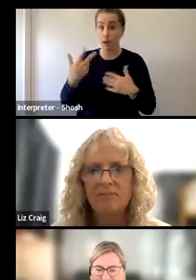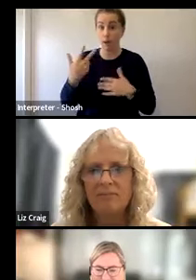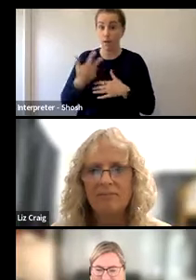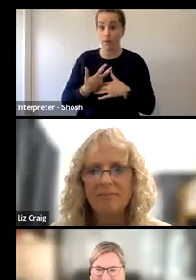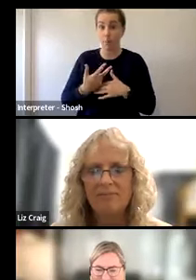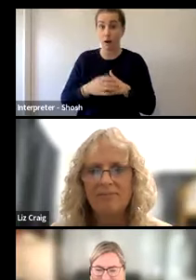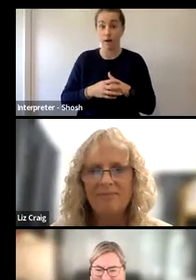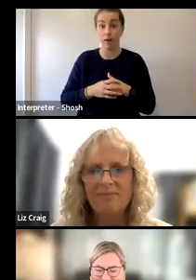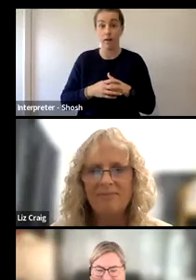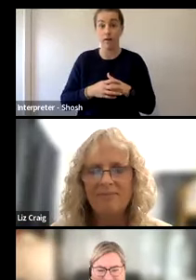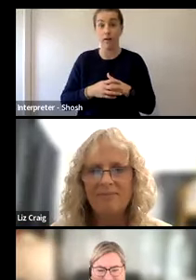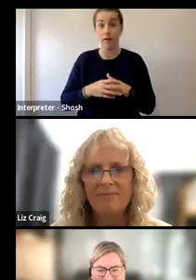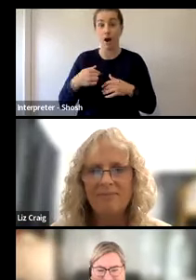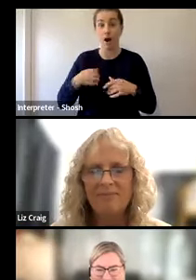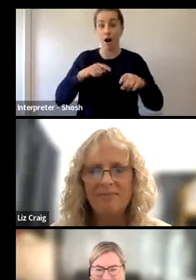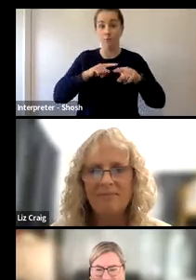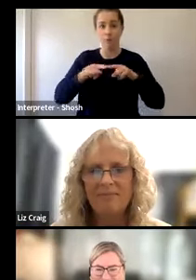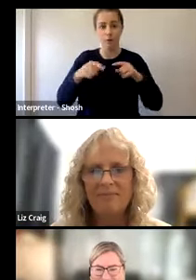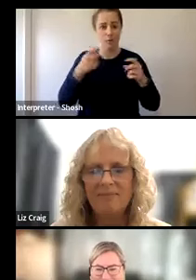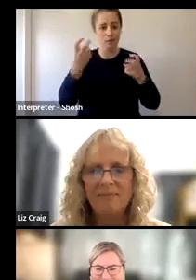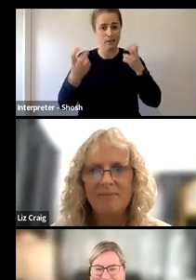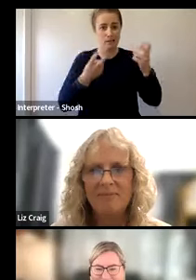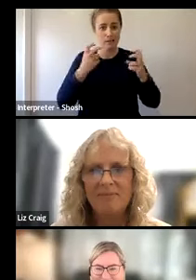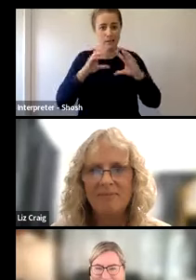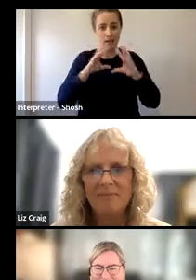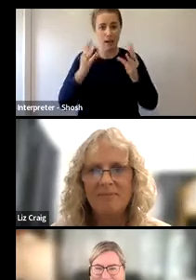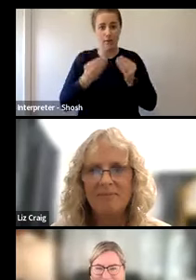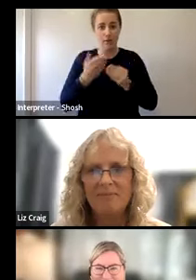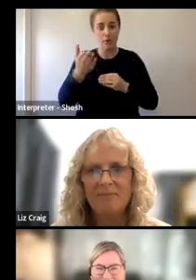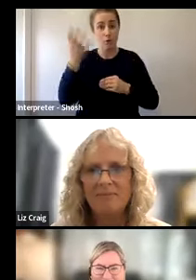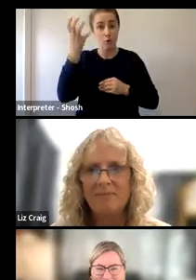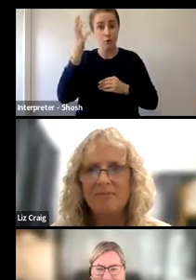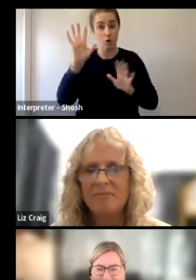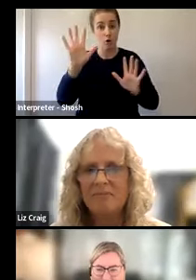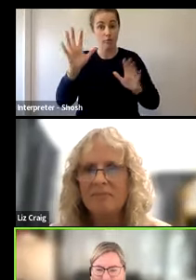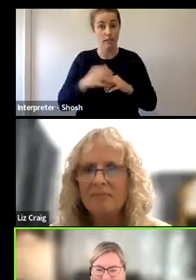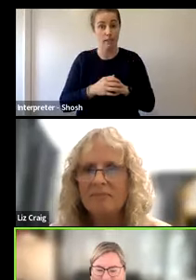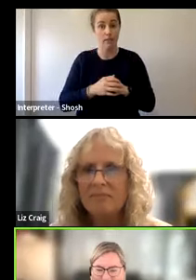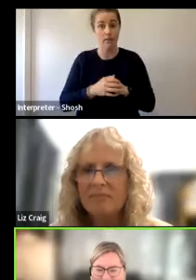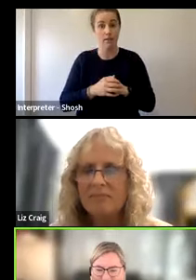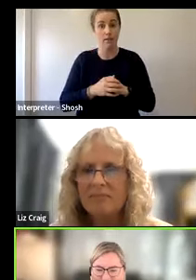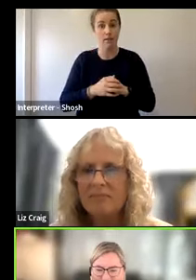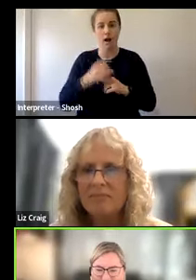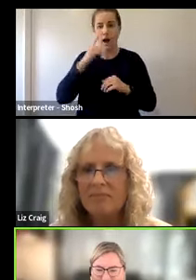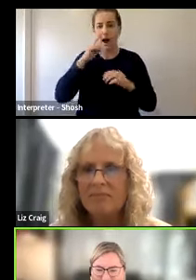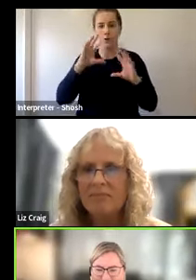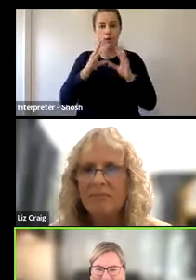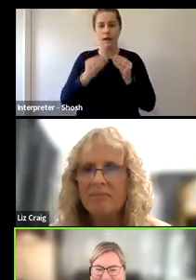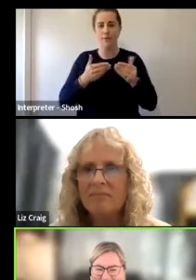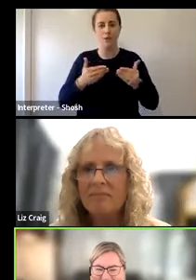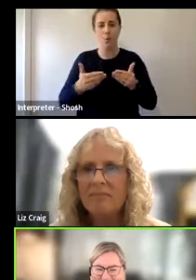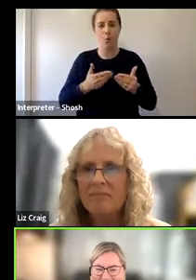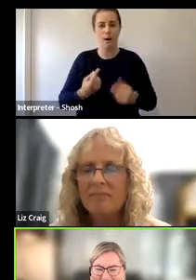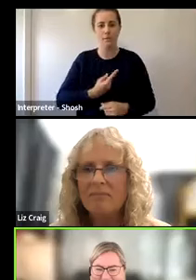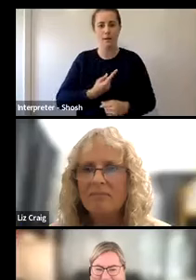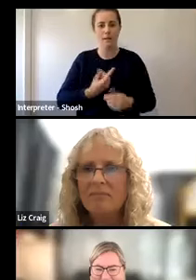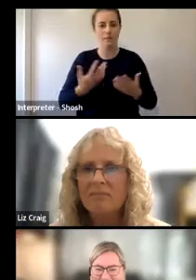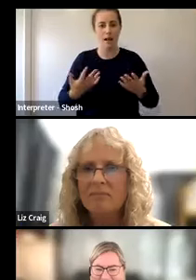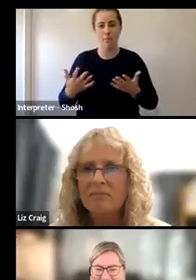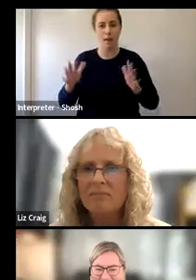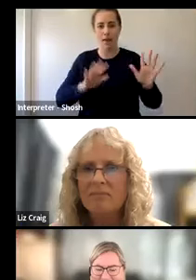I'm just trying to find everything for you. Sorry. I thought I had everything organised, and now